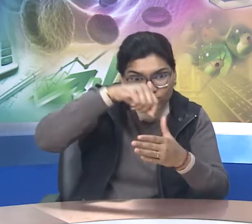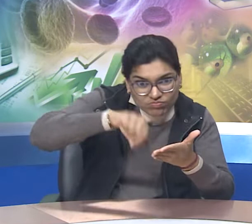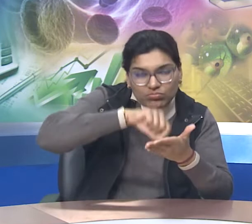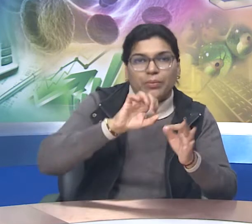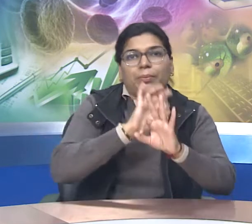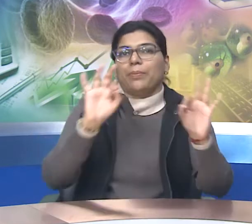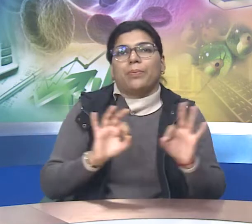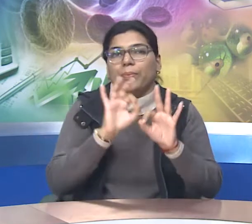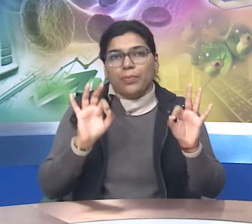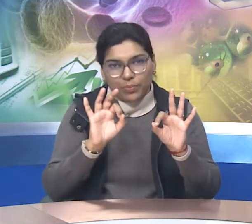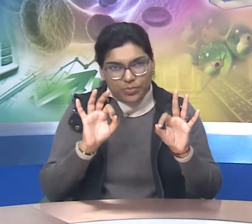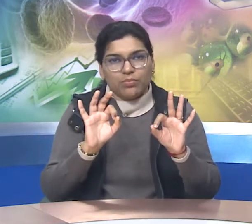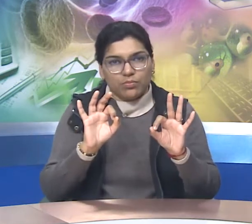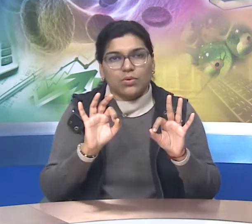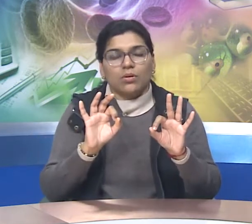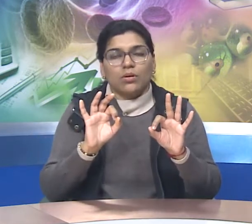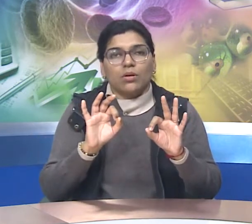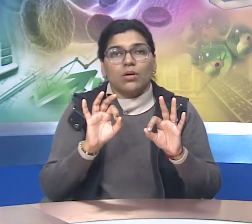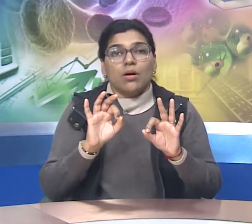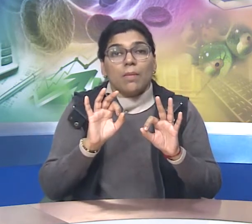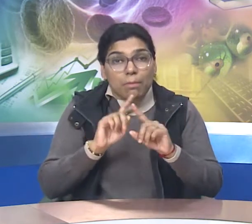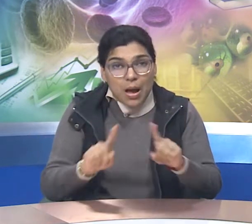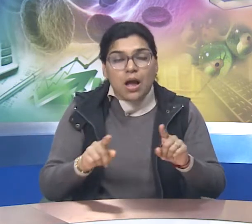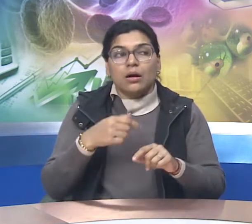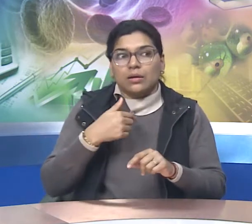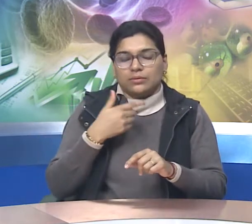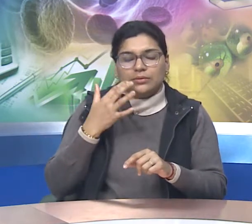and most importantly,